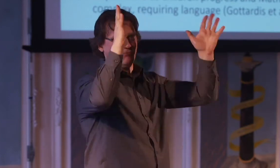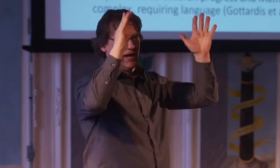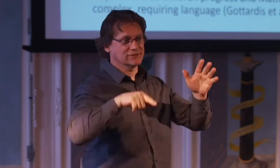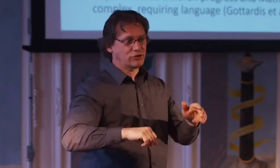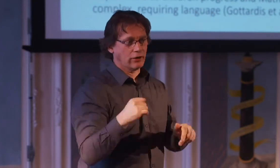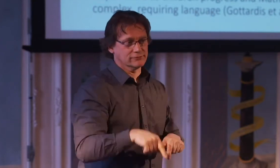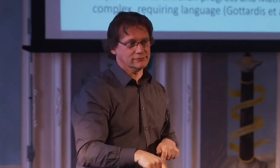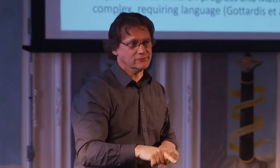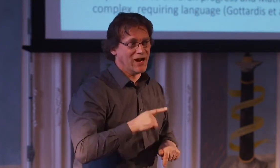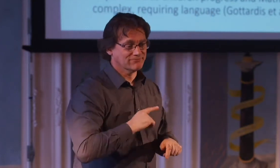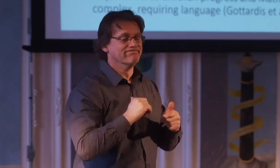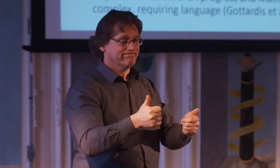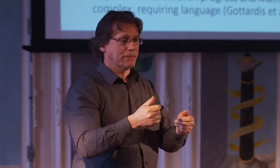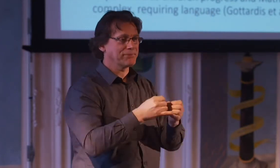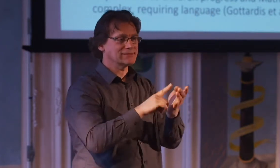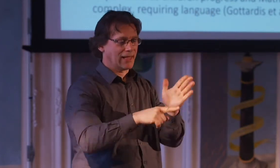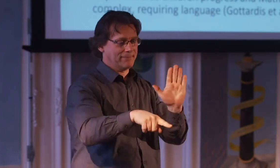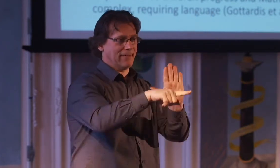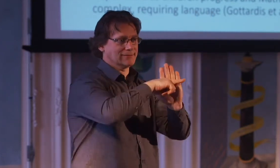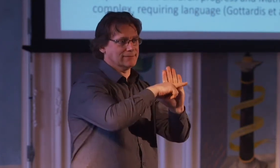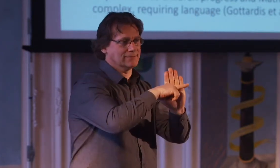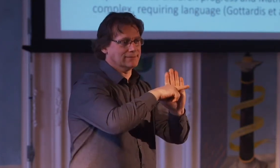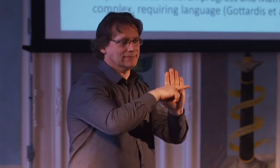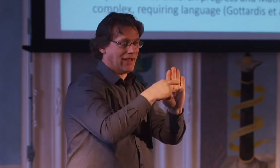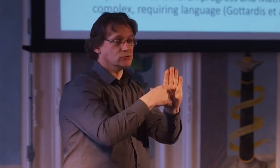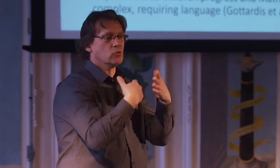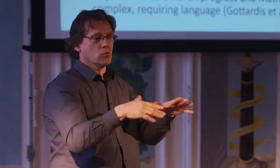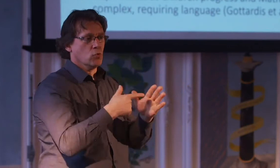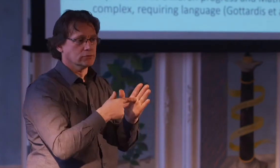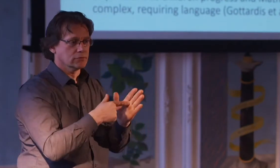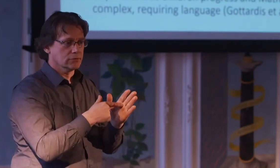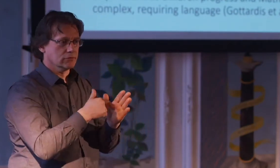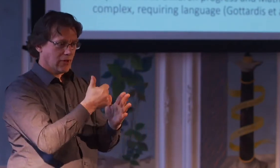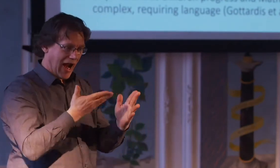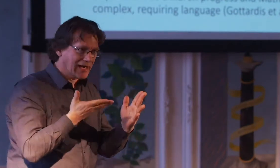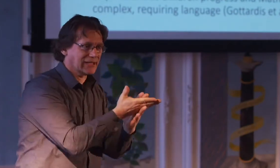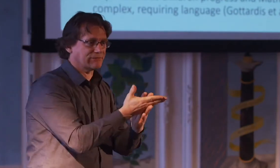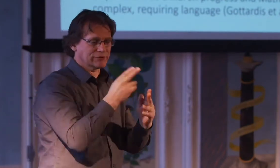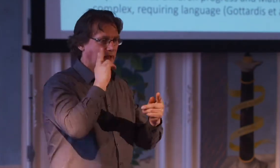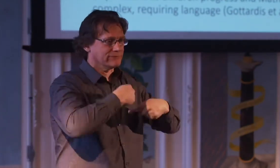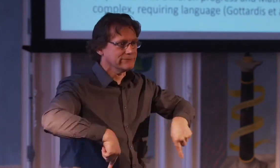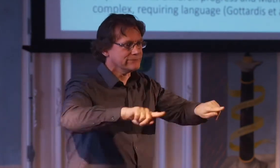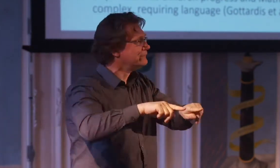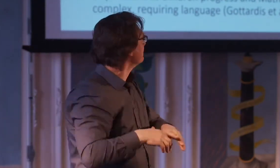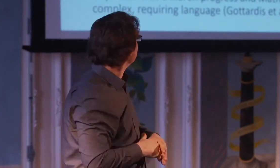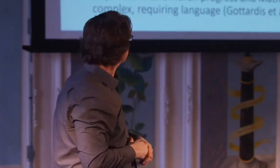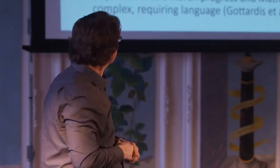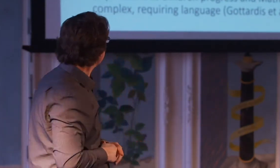just 3 years ago, here in Scotland, which was great news, the BSL Act was passed, which meant that the deaf community,